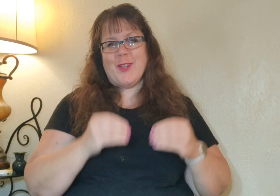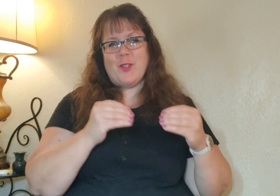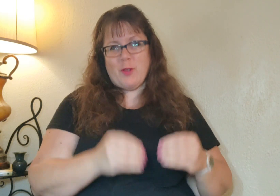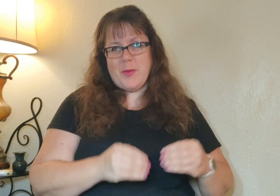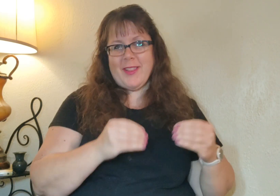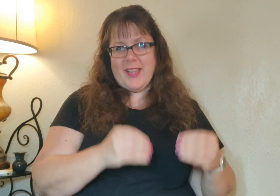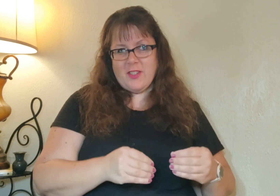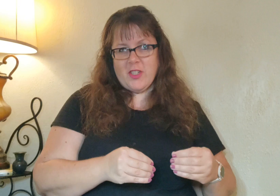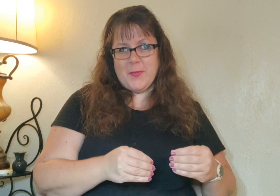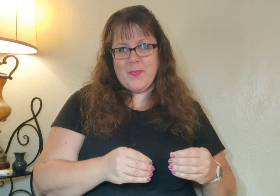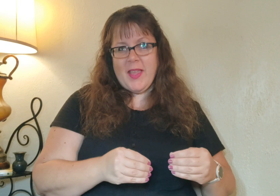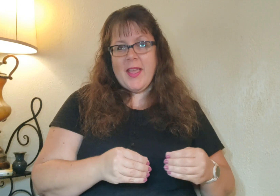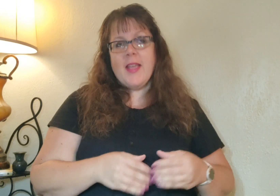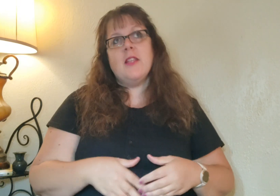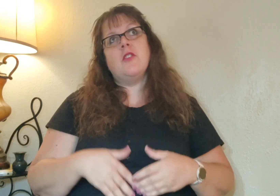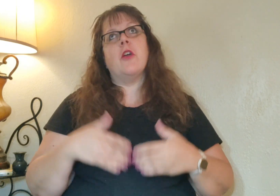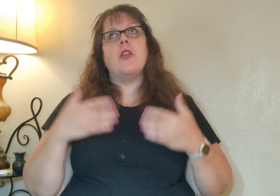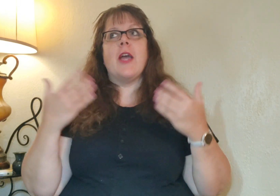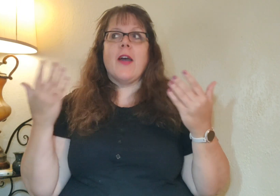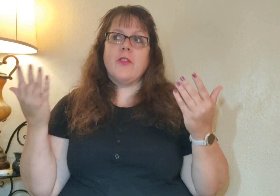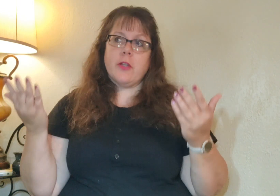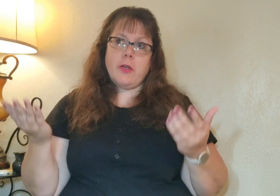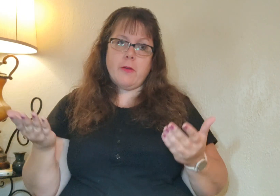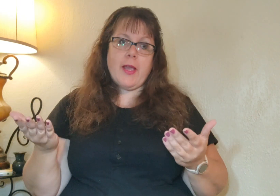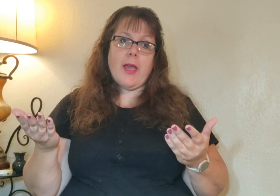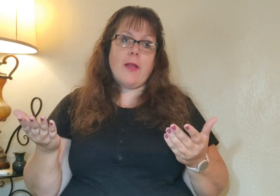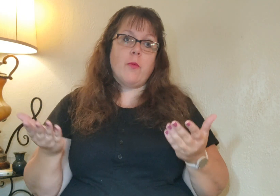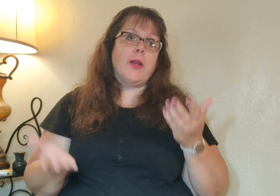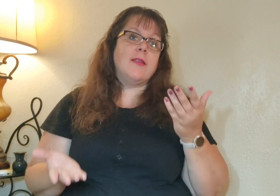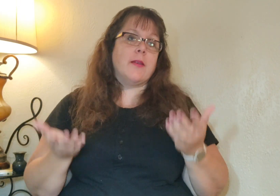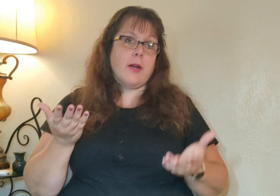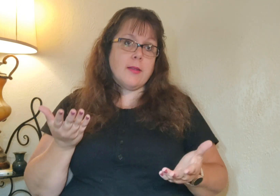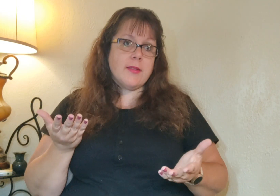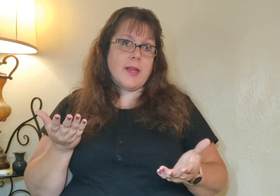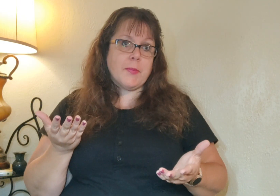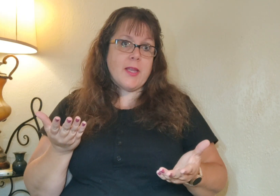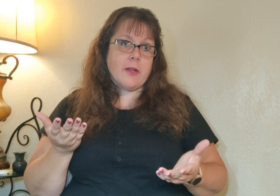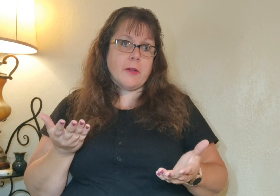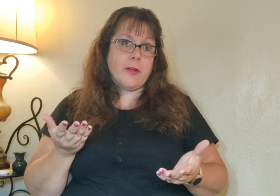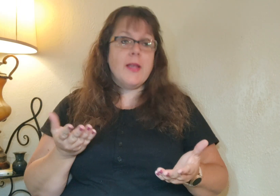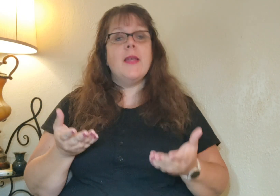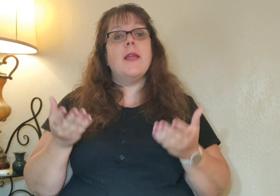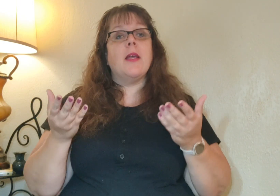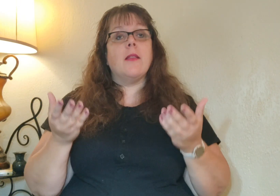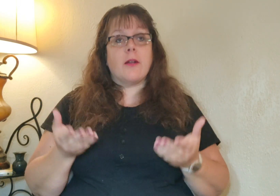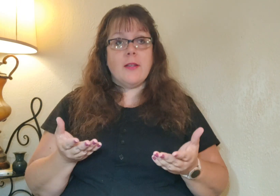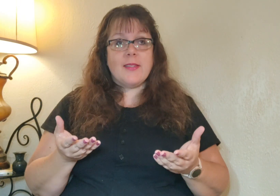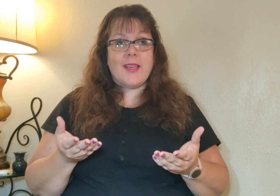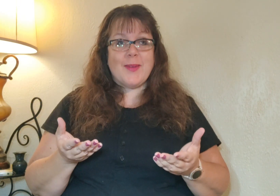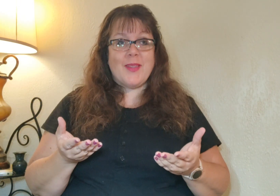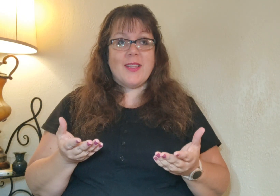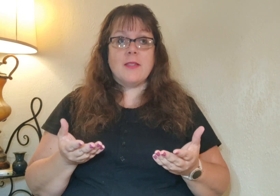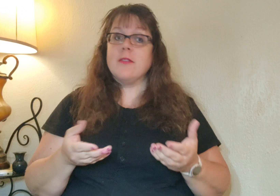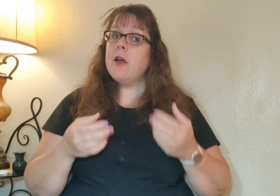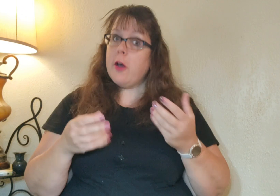word tribulation. So you have to go, okay, what is the concept here? And the concept is